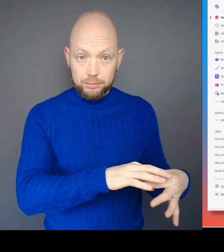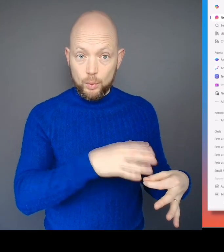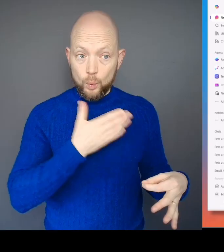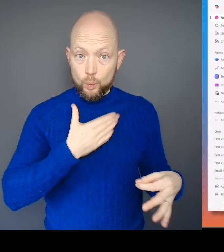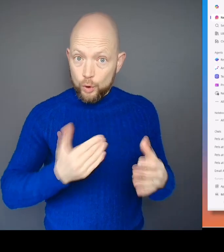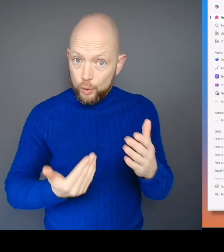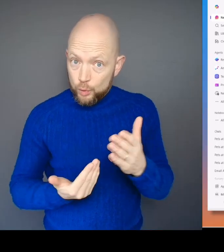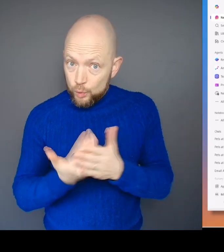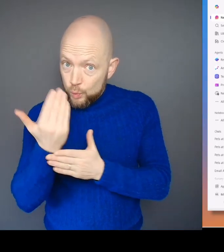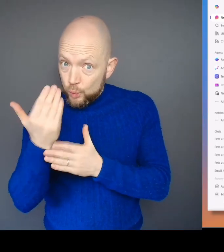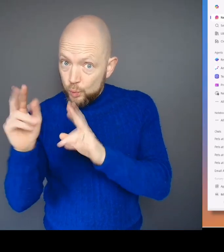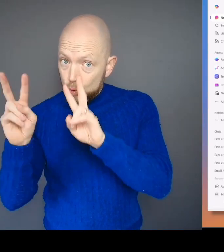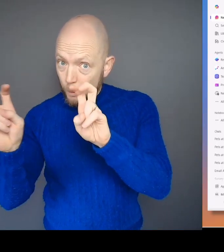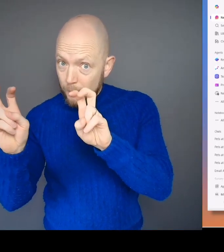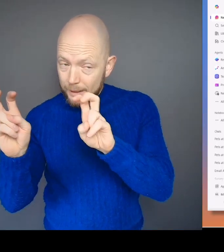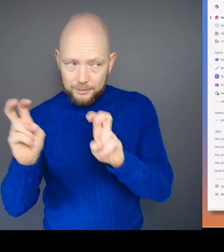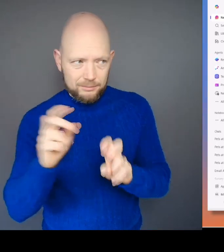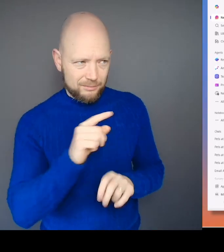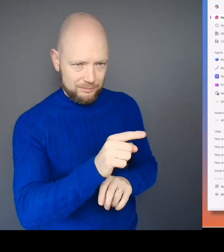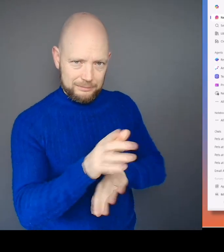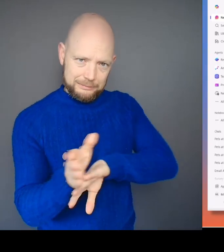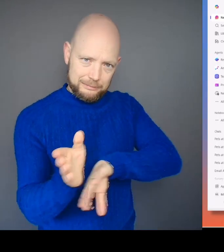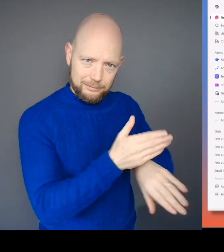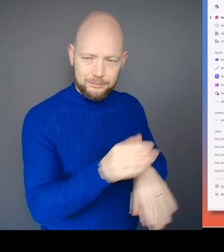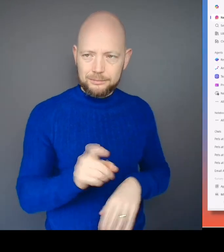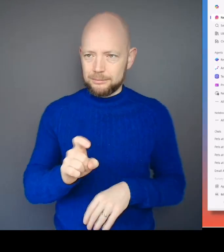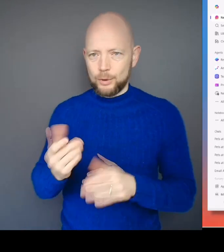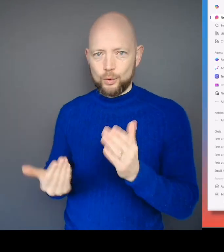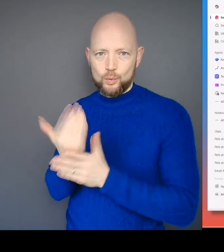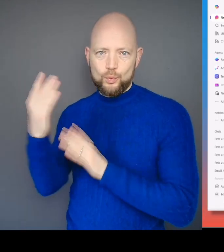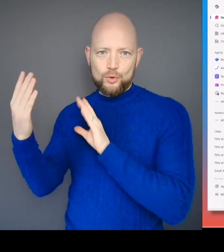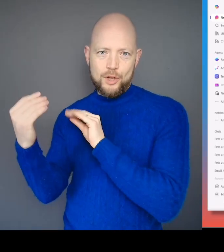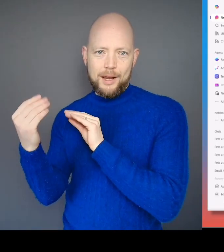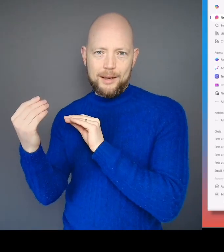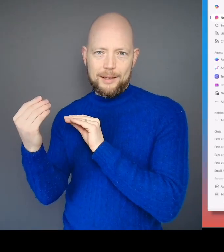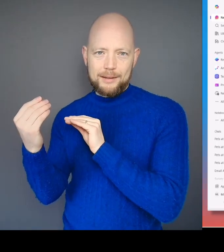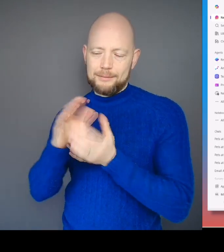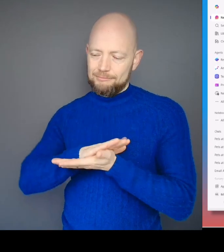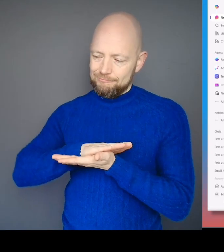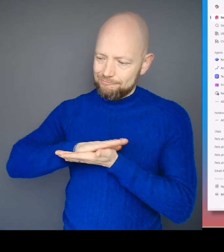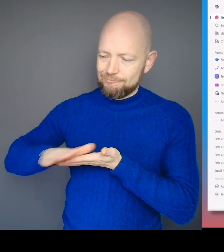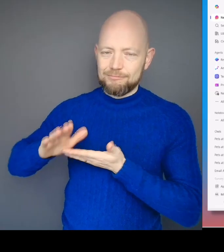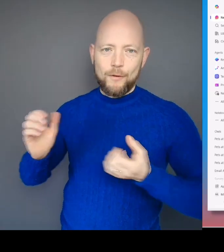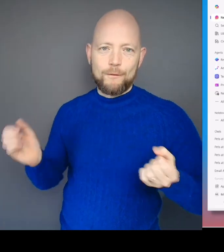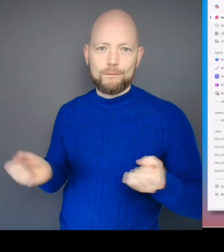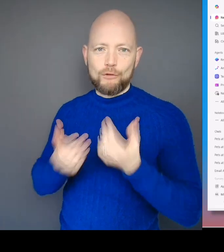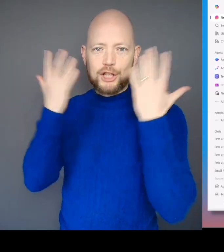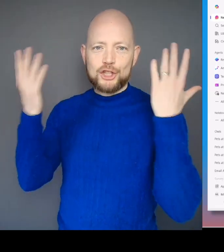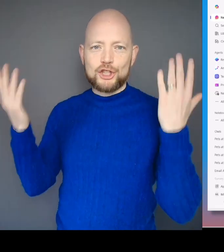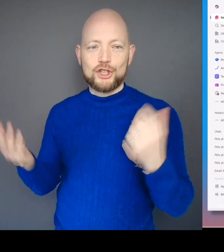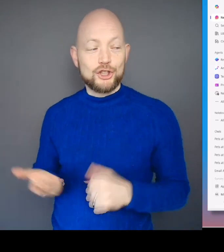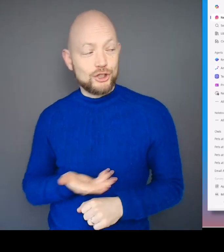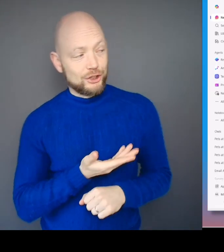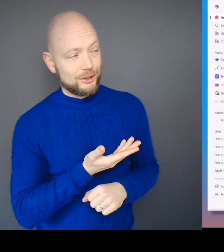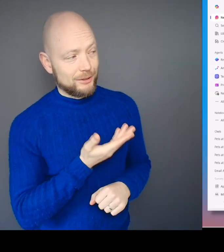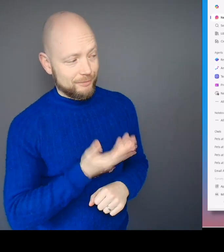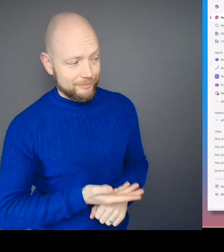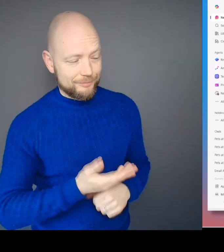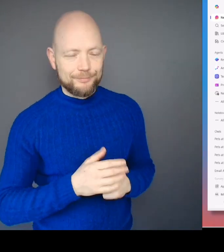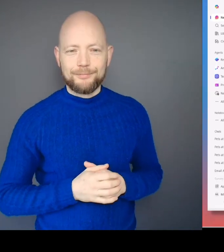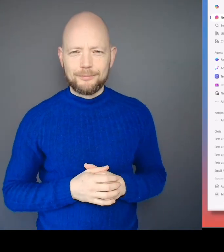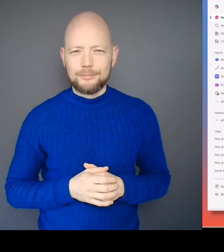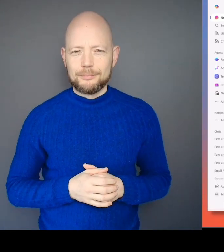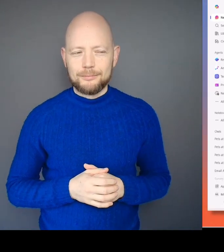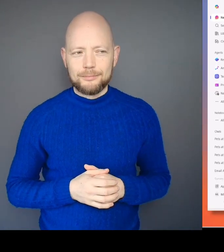of the conversation. So when you're ready to kind of start fresh, make sure you click that new chat button. So here is